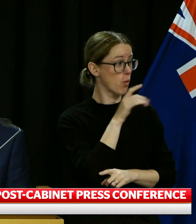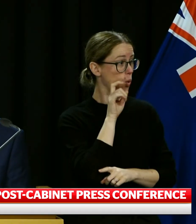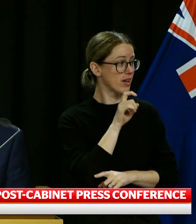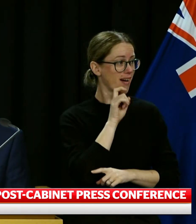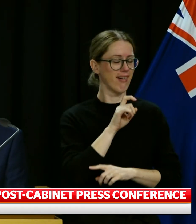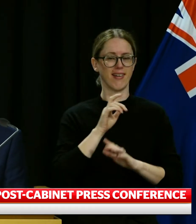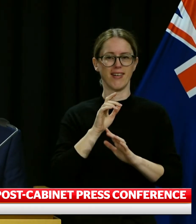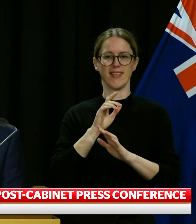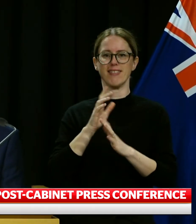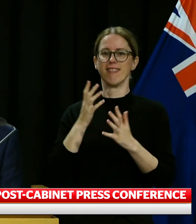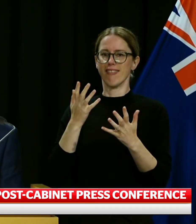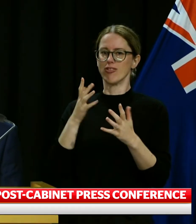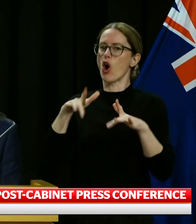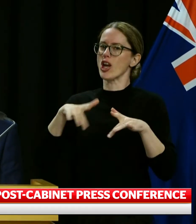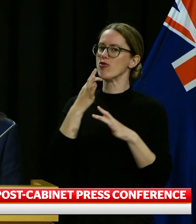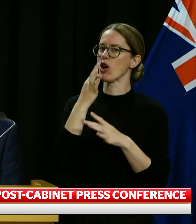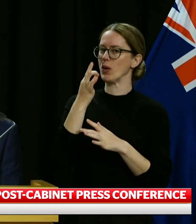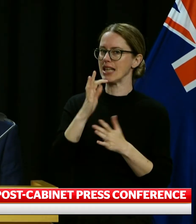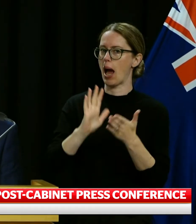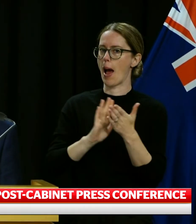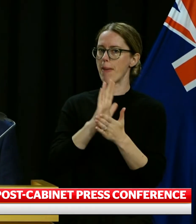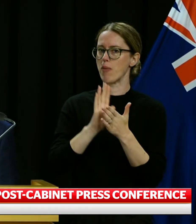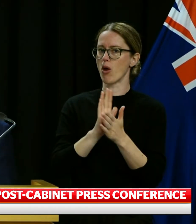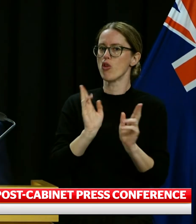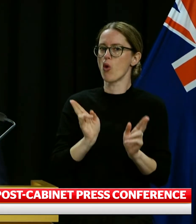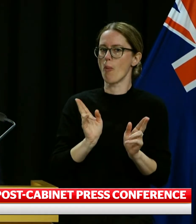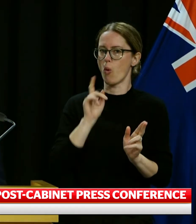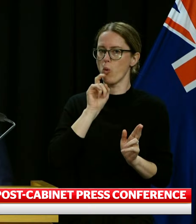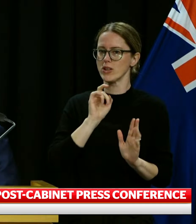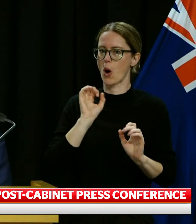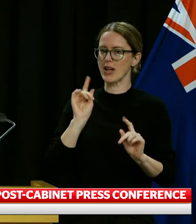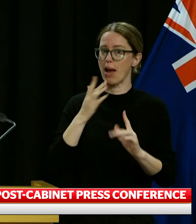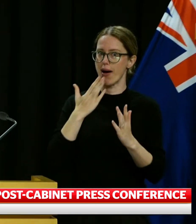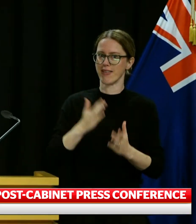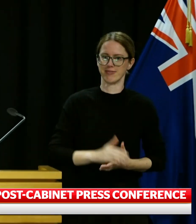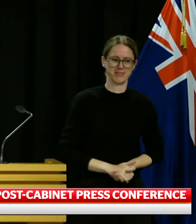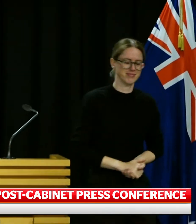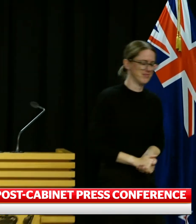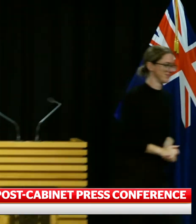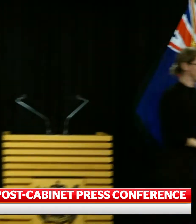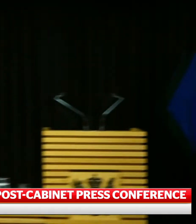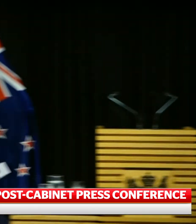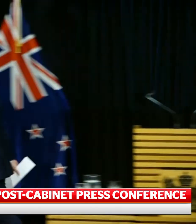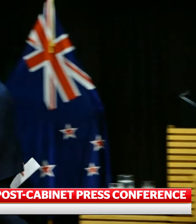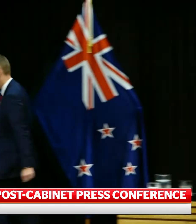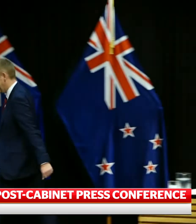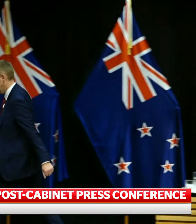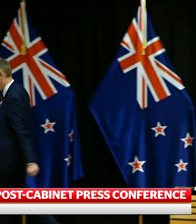specific request from me. No, I'm quite happy with tap. Thanks, everybody.